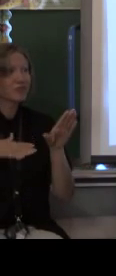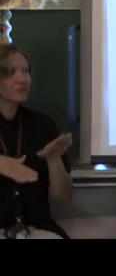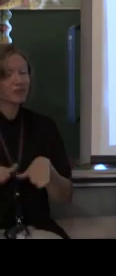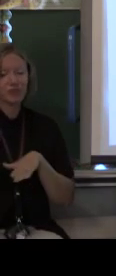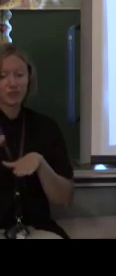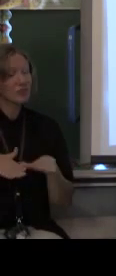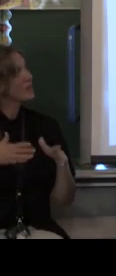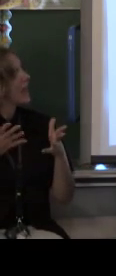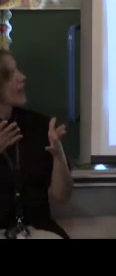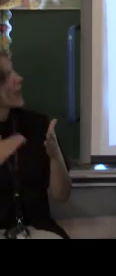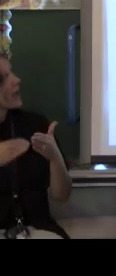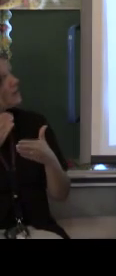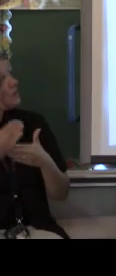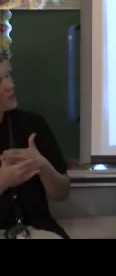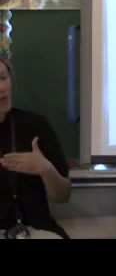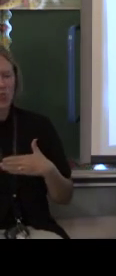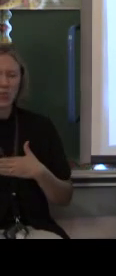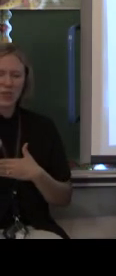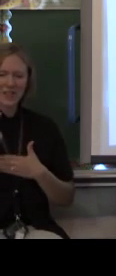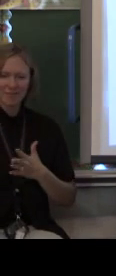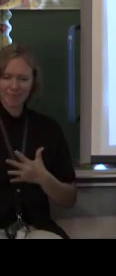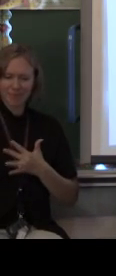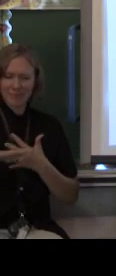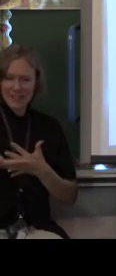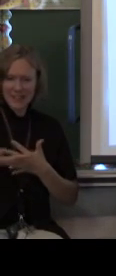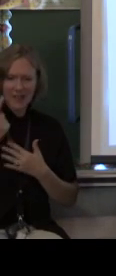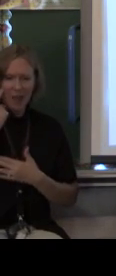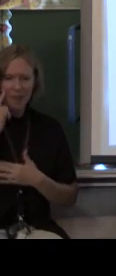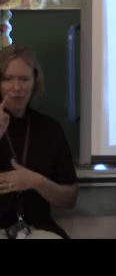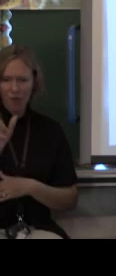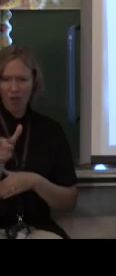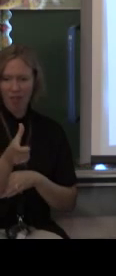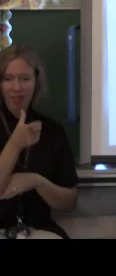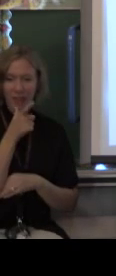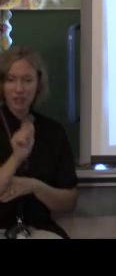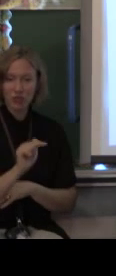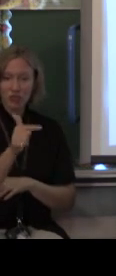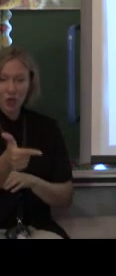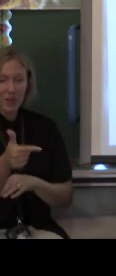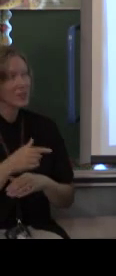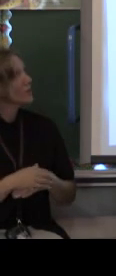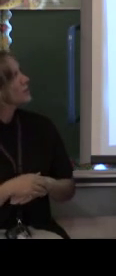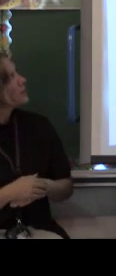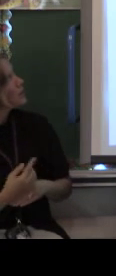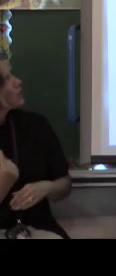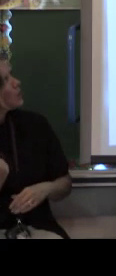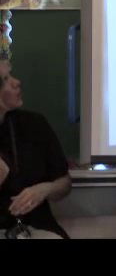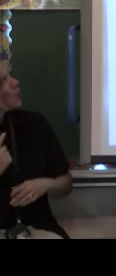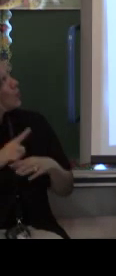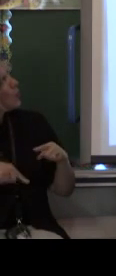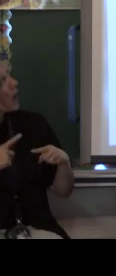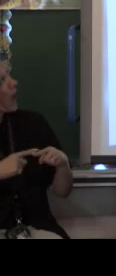a bit, we stopped for lunch. Your turn. When